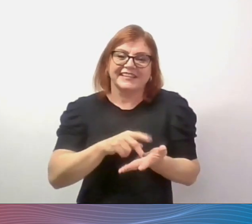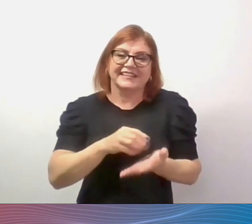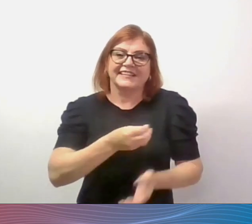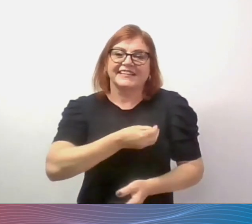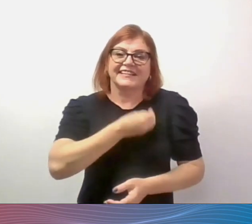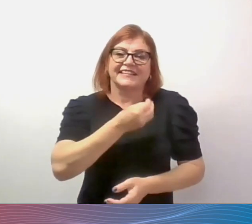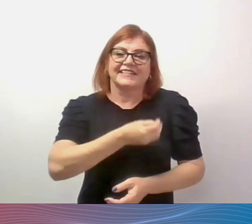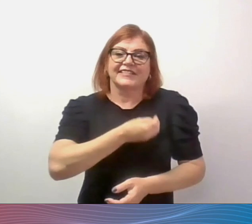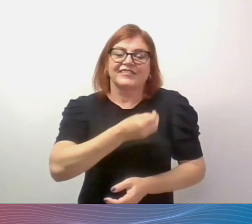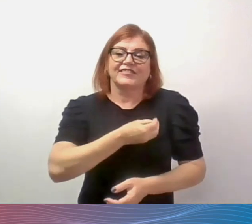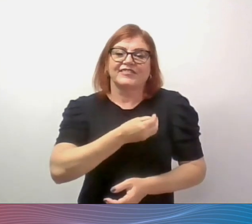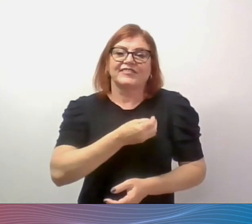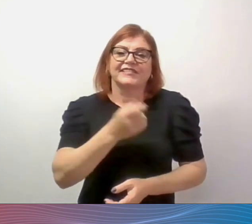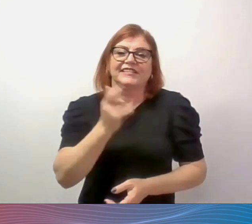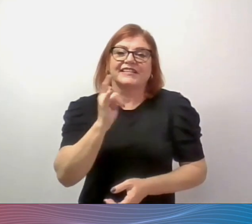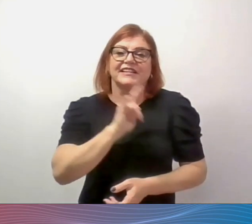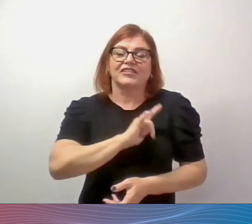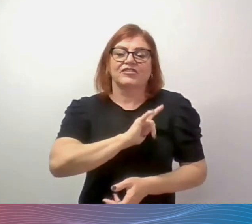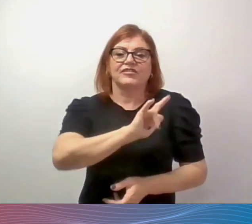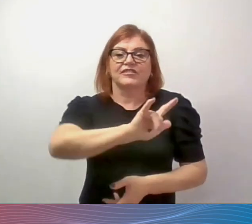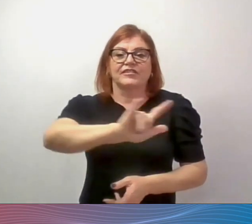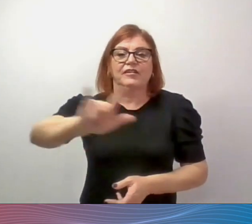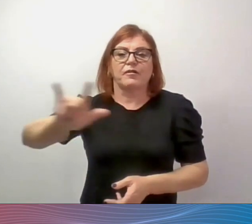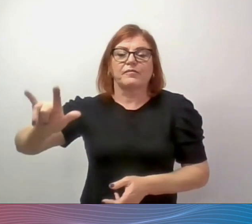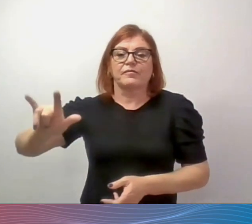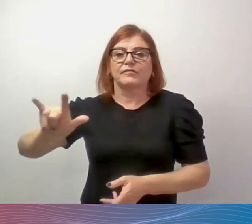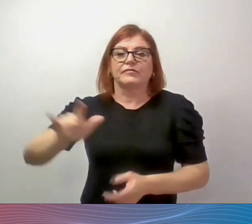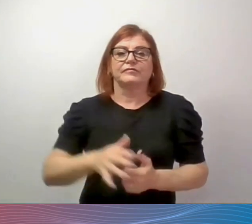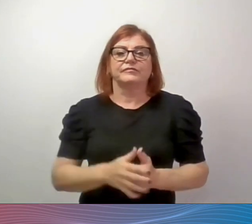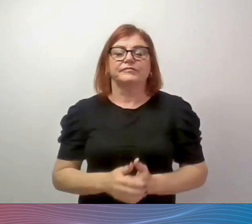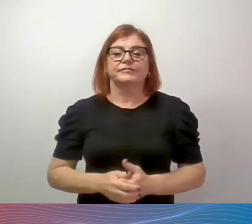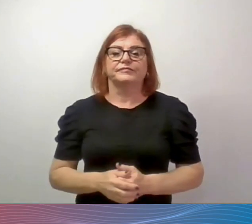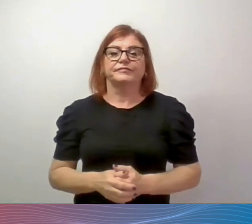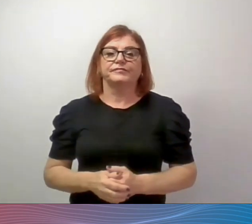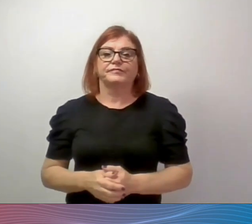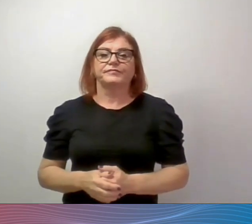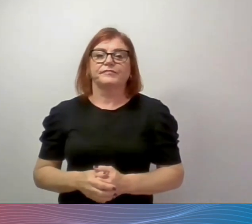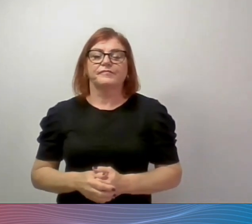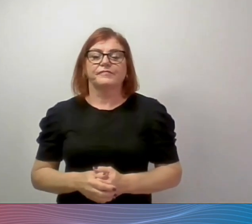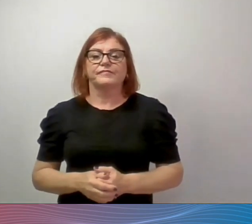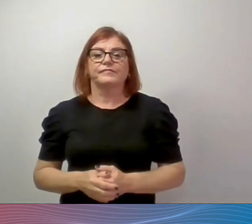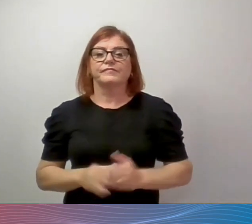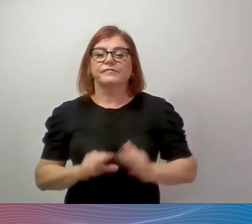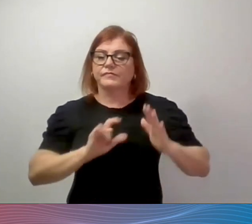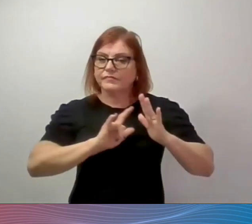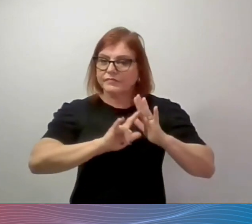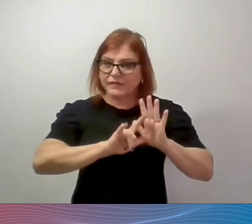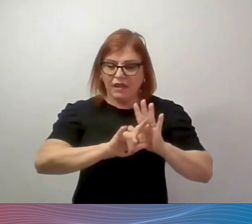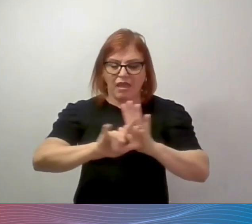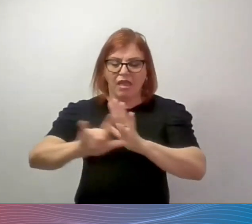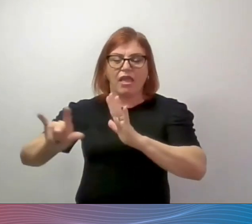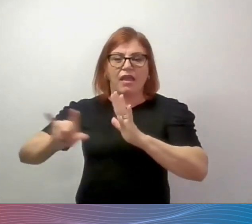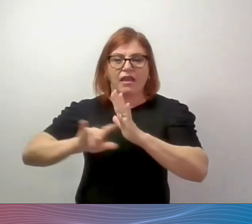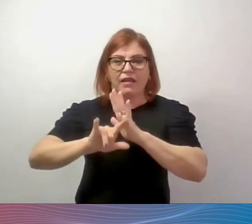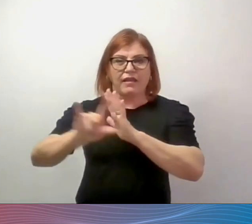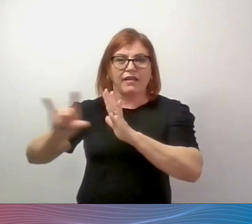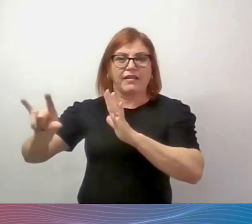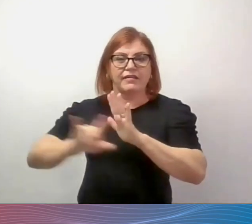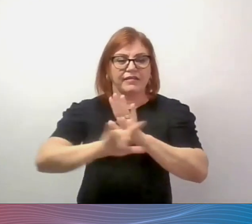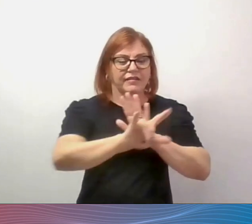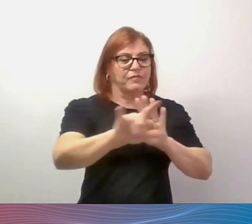true living of life, of love. O amor fraternal. A brotherly love. A igreja